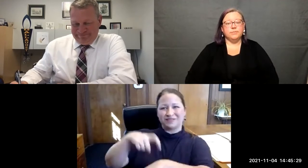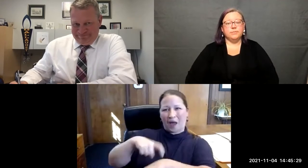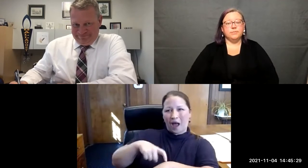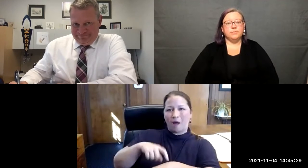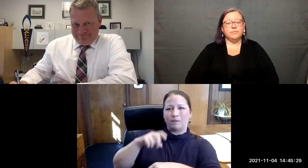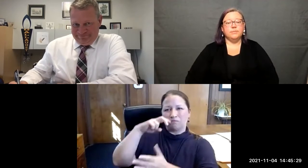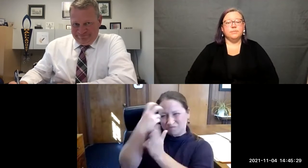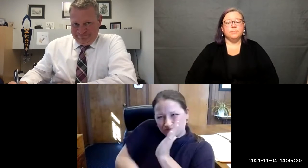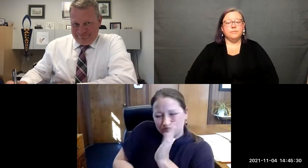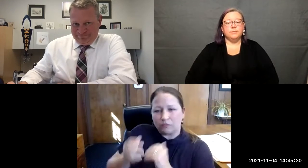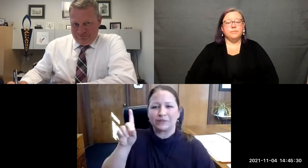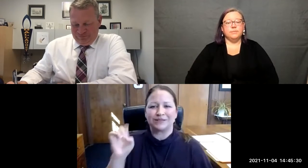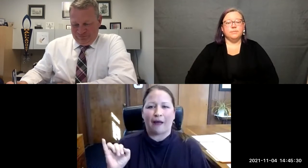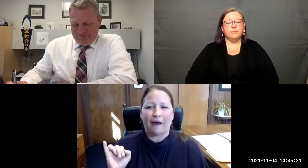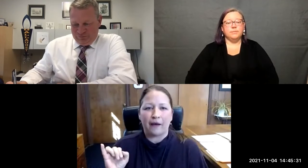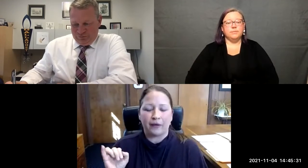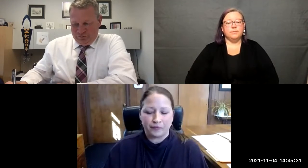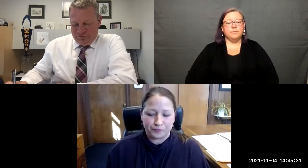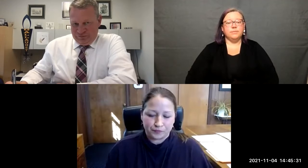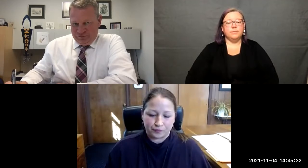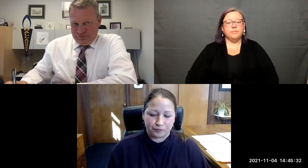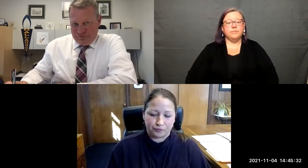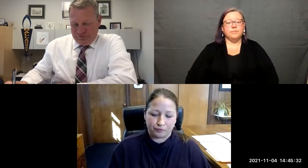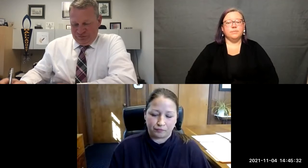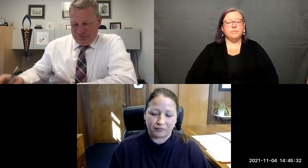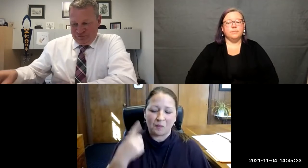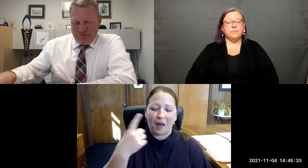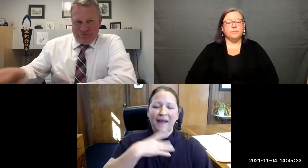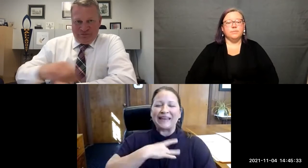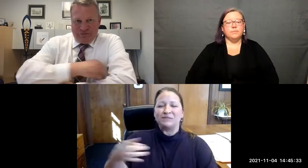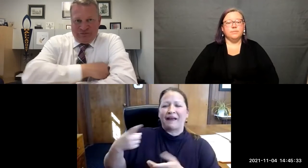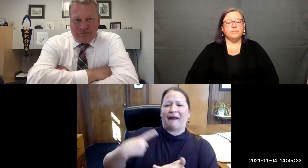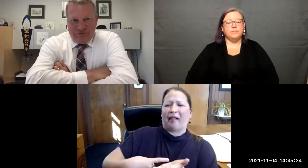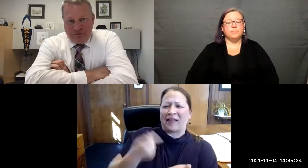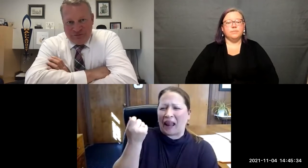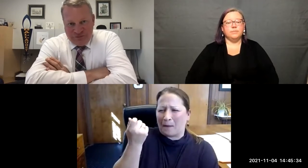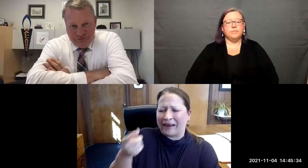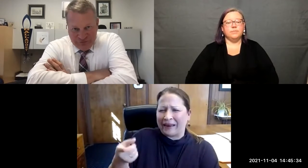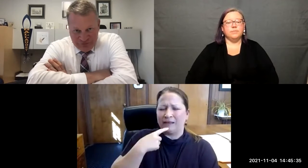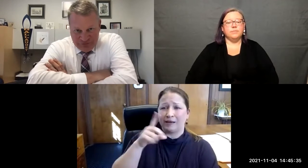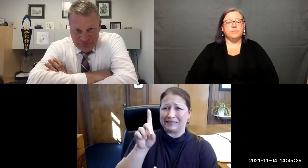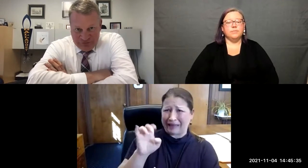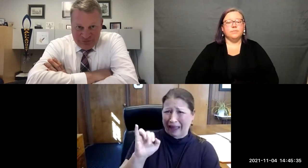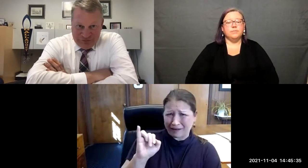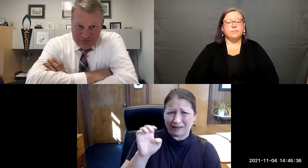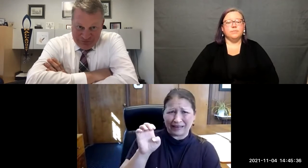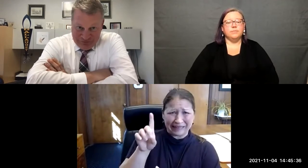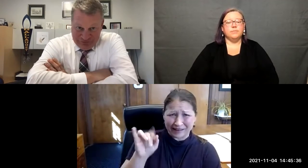impact on the time we can give to diversity and inclusion work. We also talked a little bit